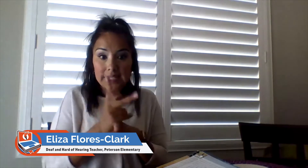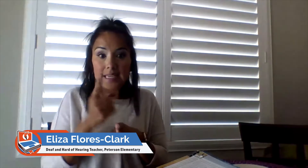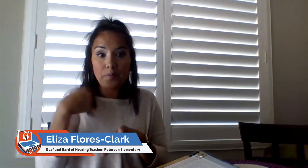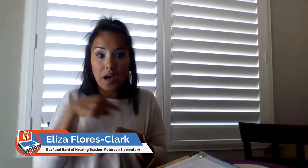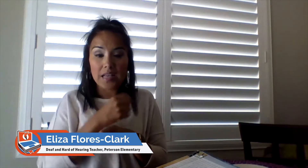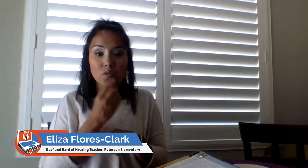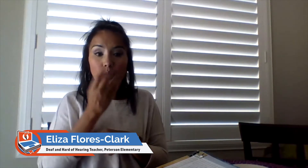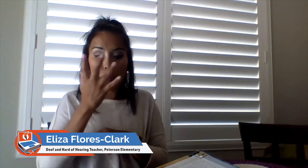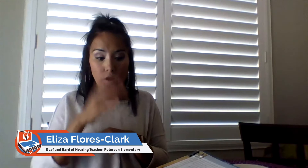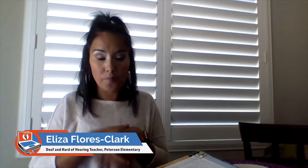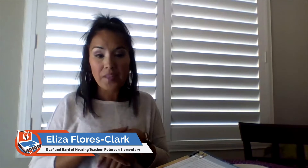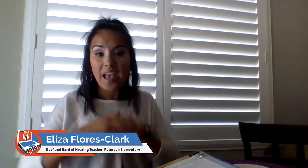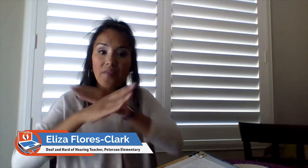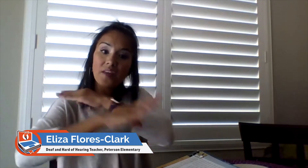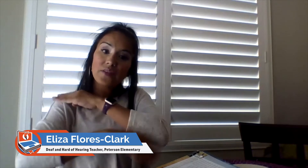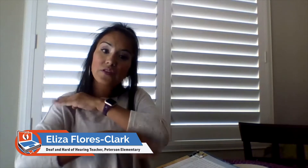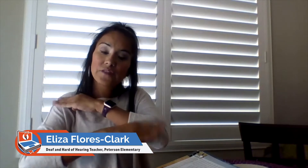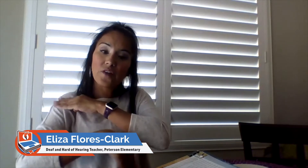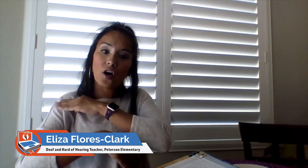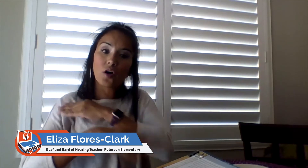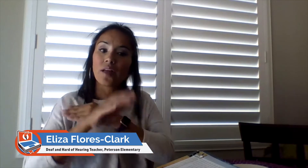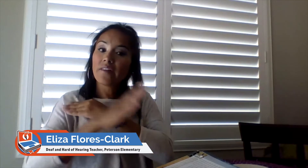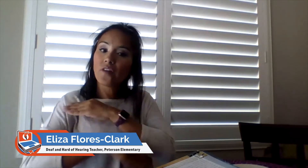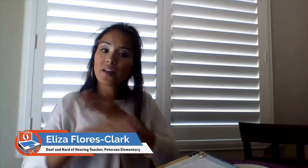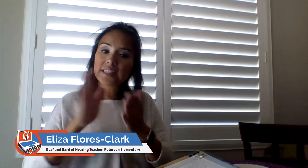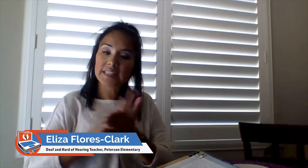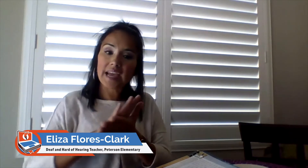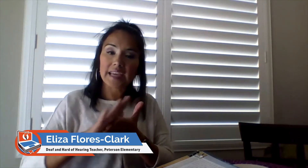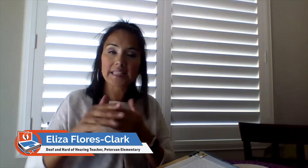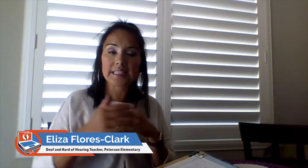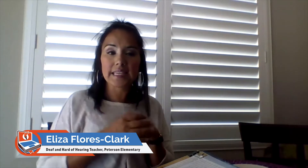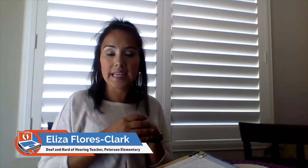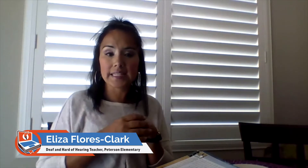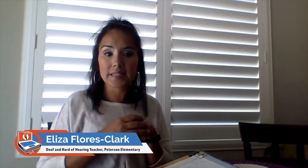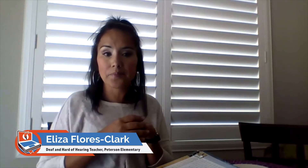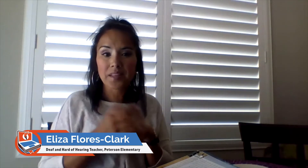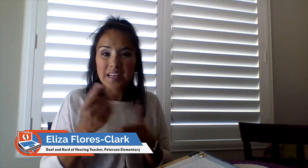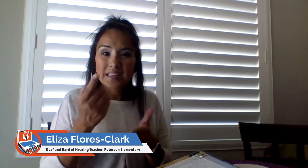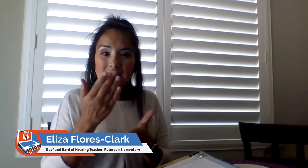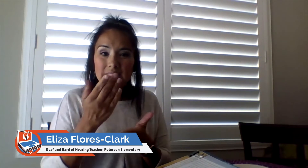keep us warm. Fall is nice. It's some